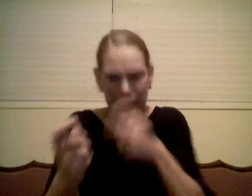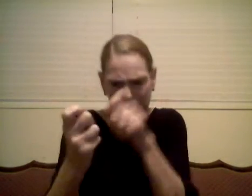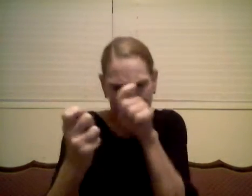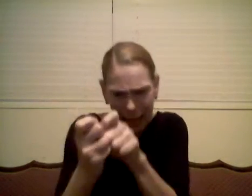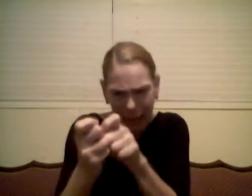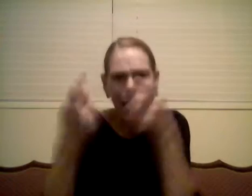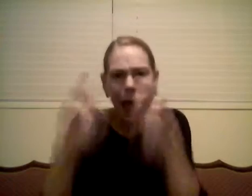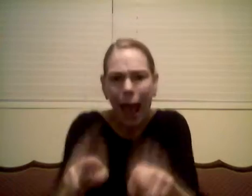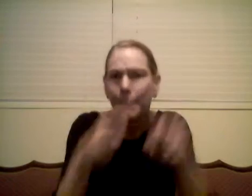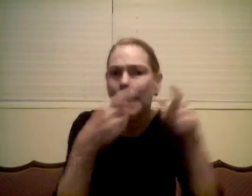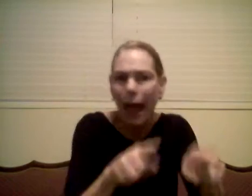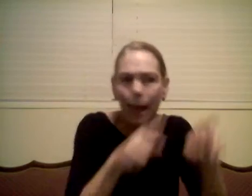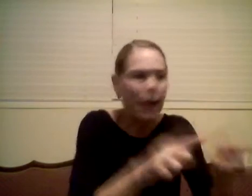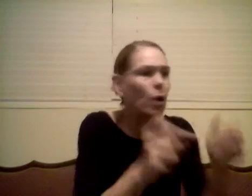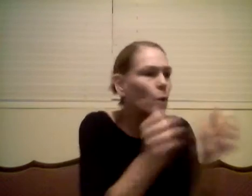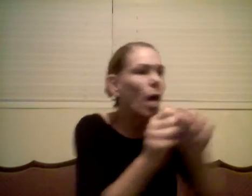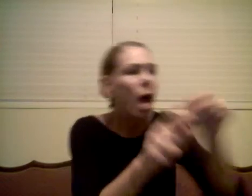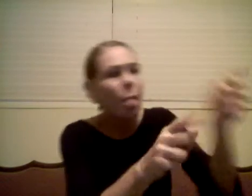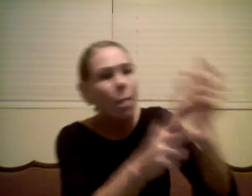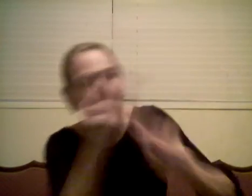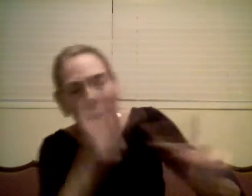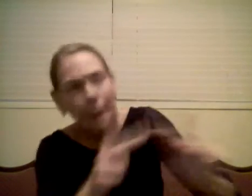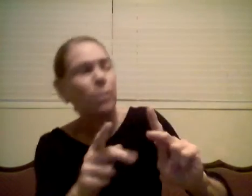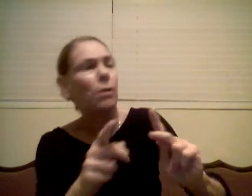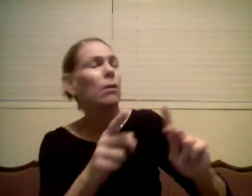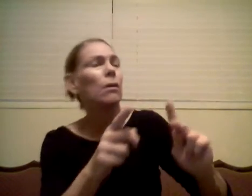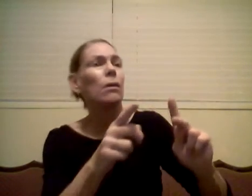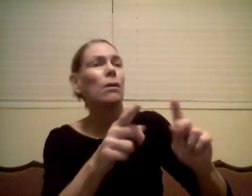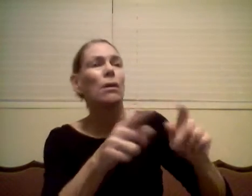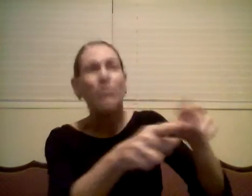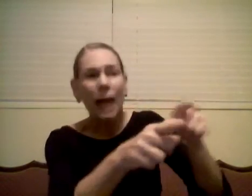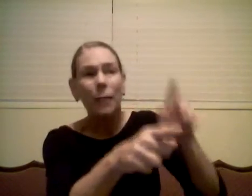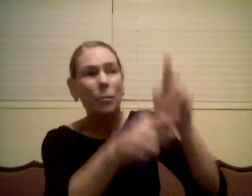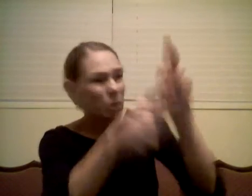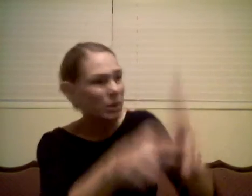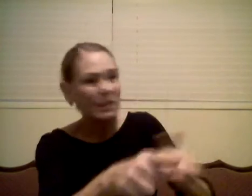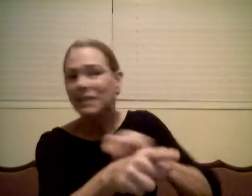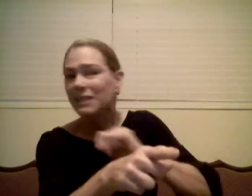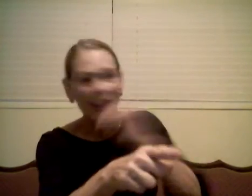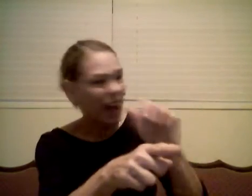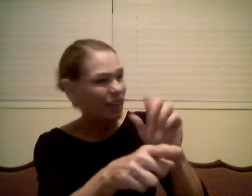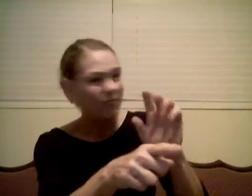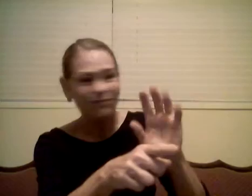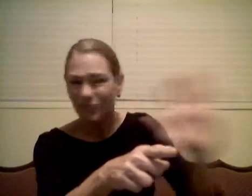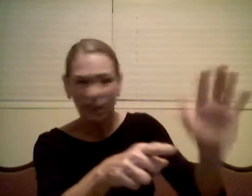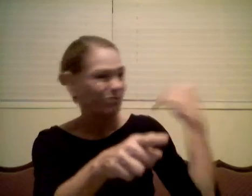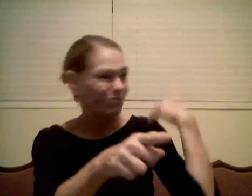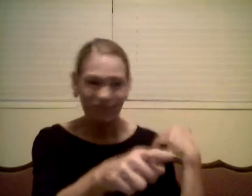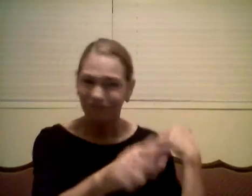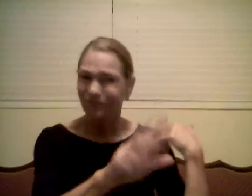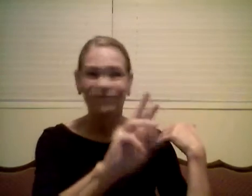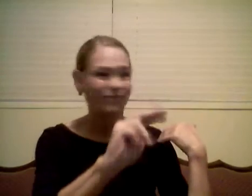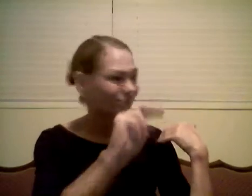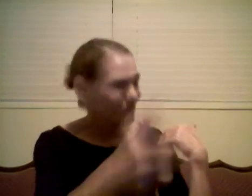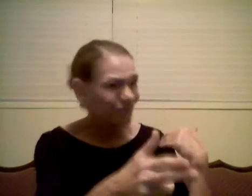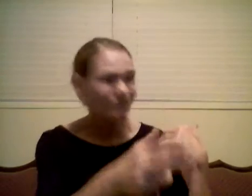on time, okay? When I started and I told you about my friend Heather, I could have told you there was a gal that was my roommate in college. She went to law